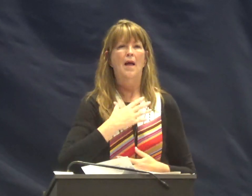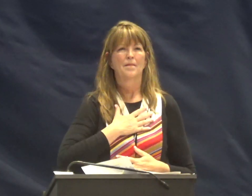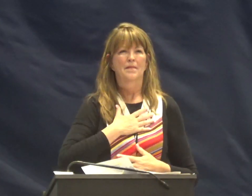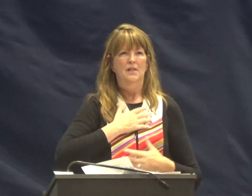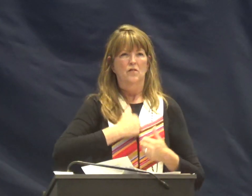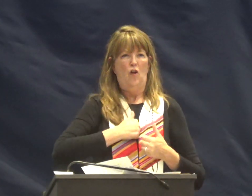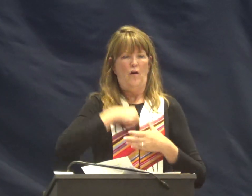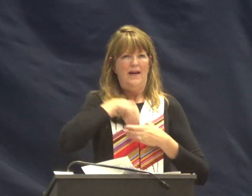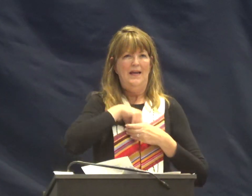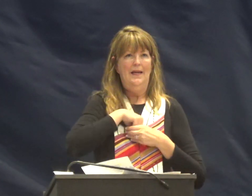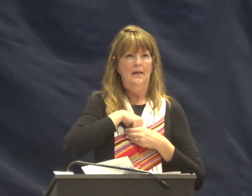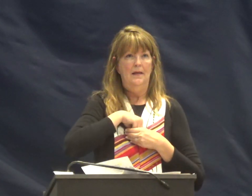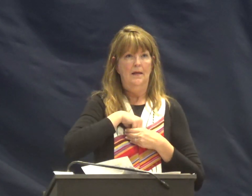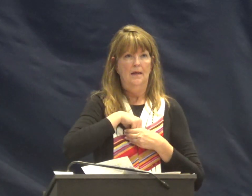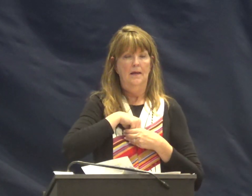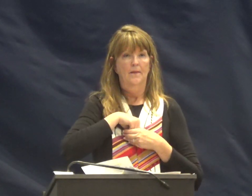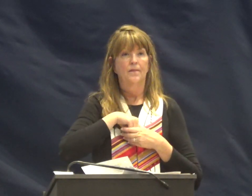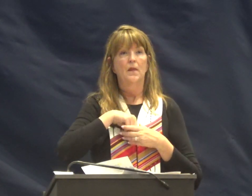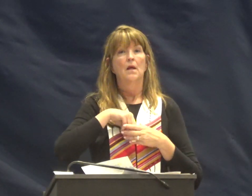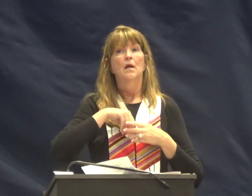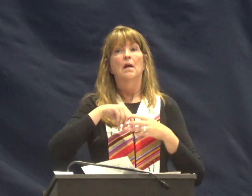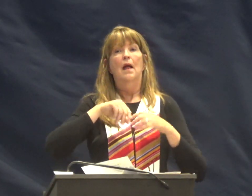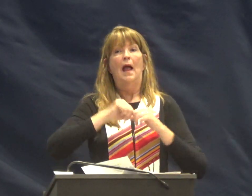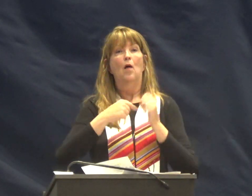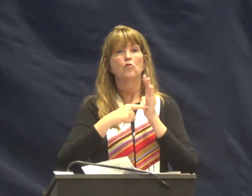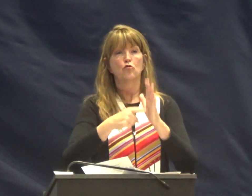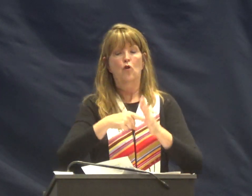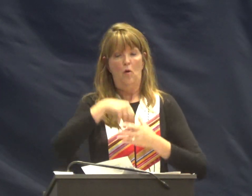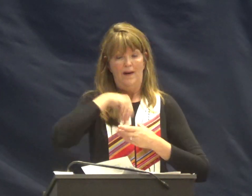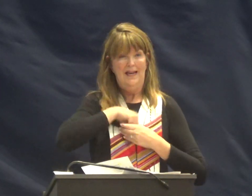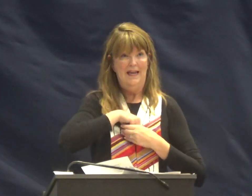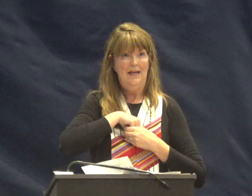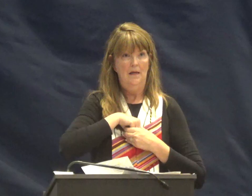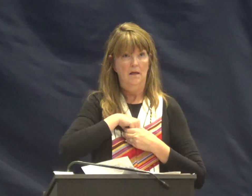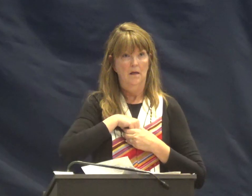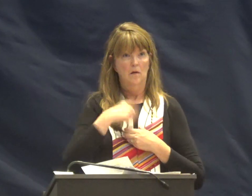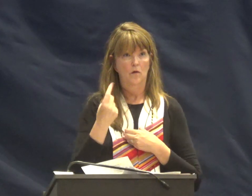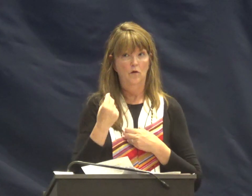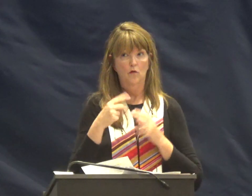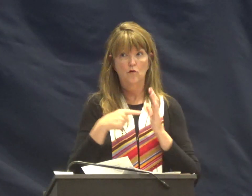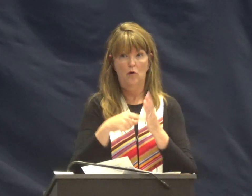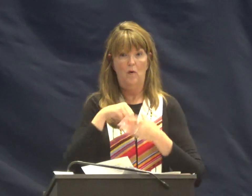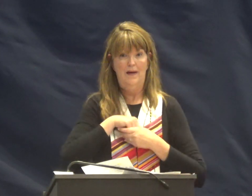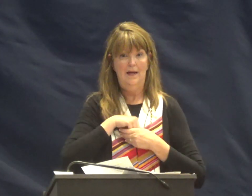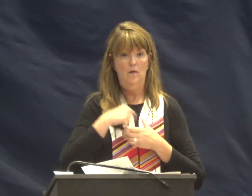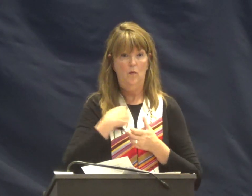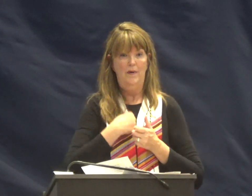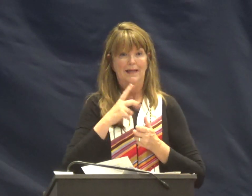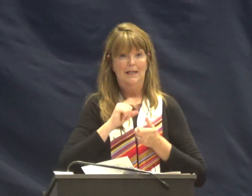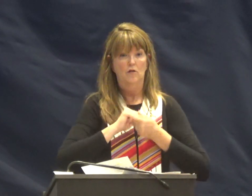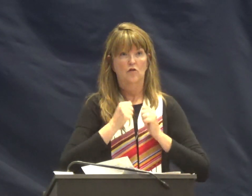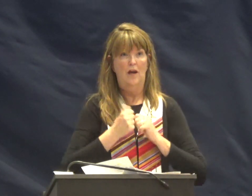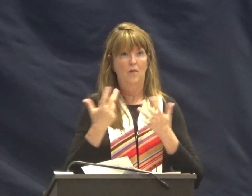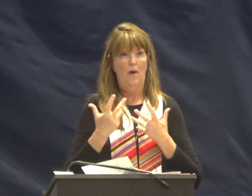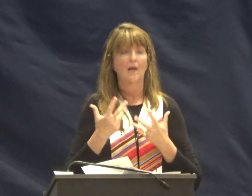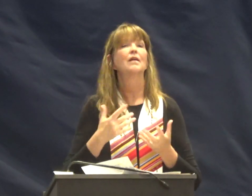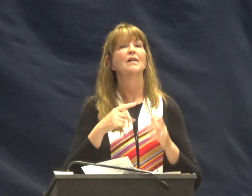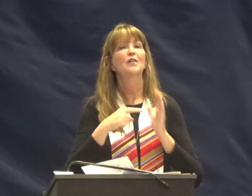And you remember, sackcloth was an outward representation of an inner change. So how can